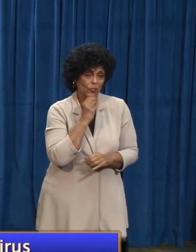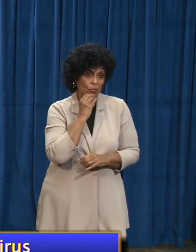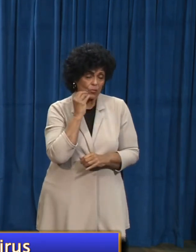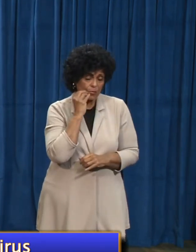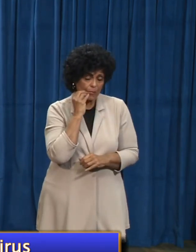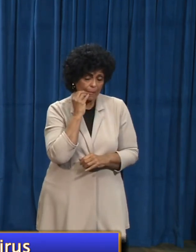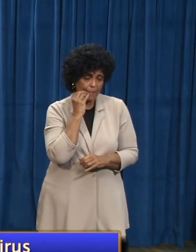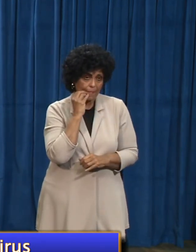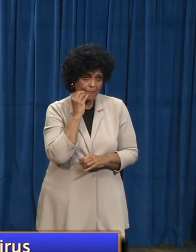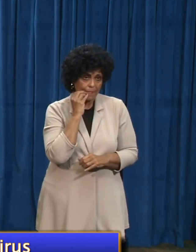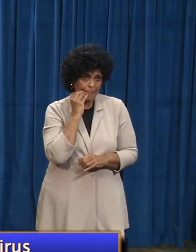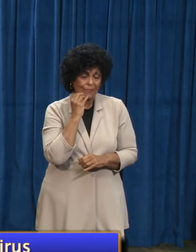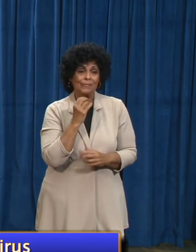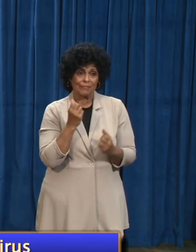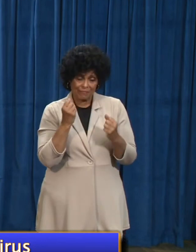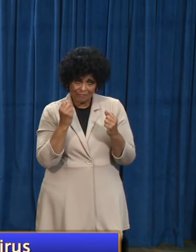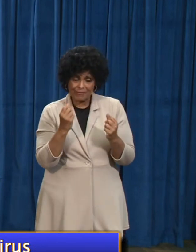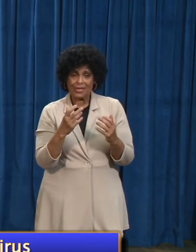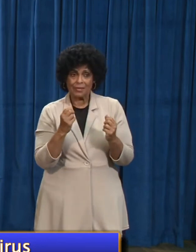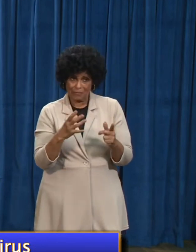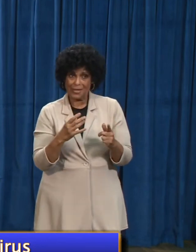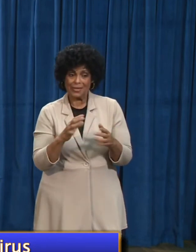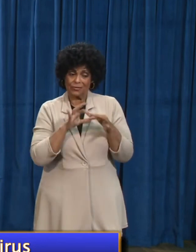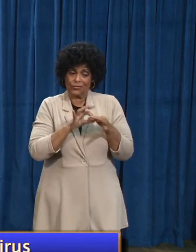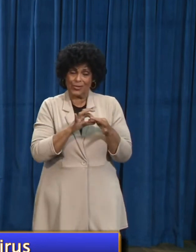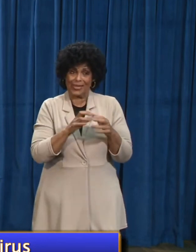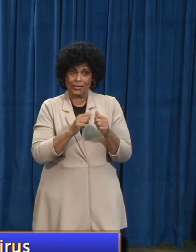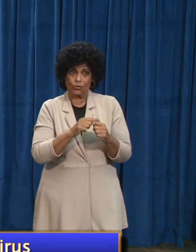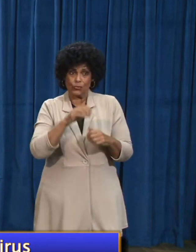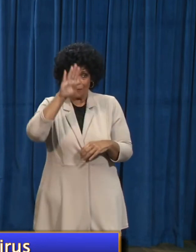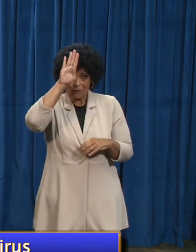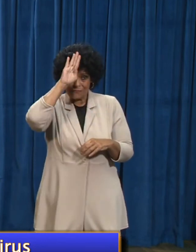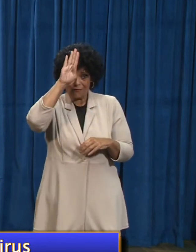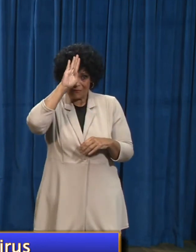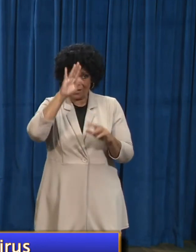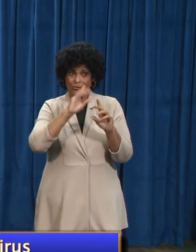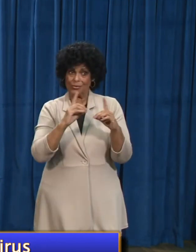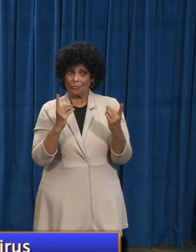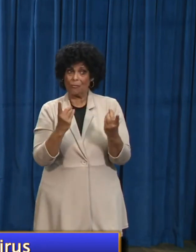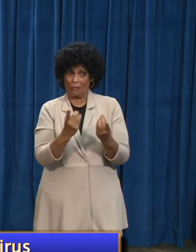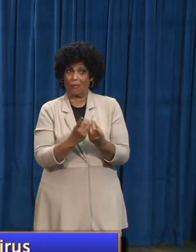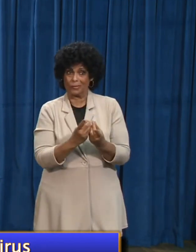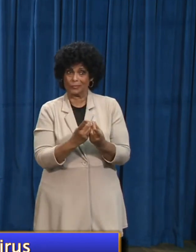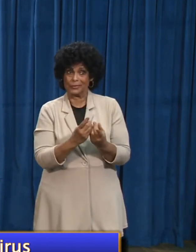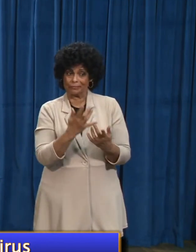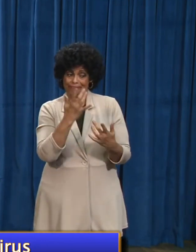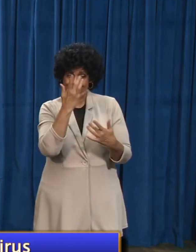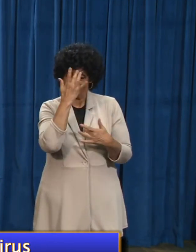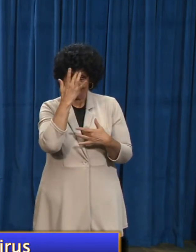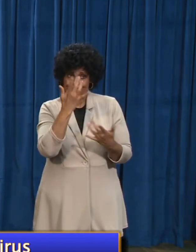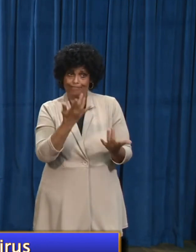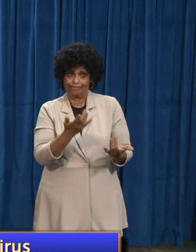many of them come from our fire department. They're firefighters.